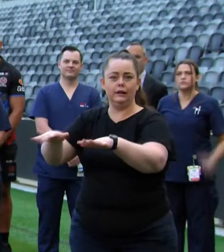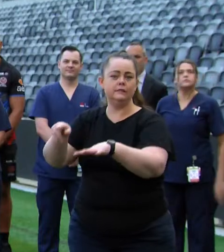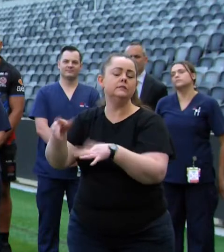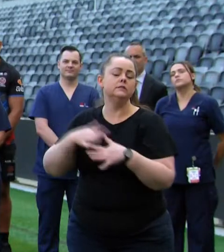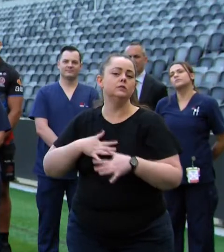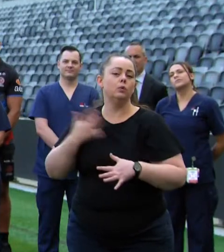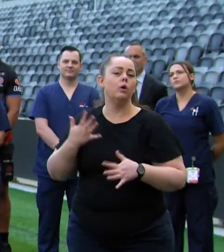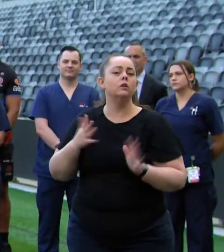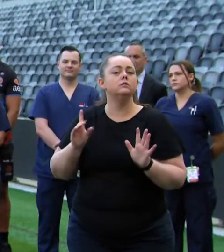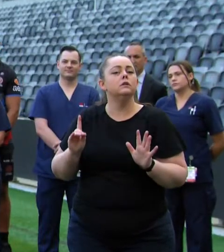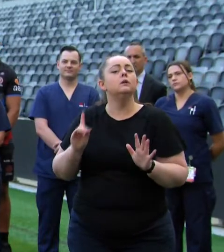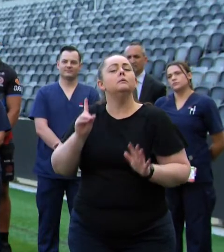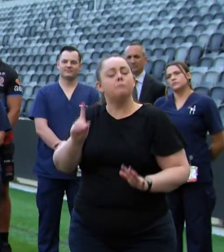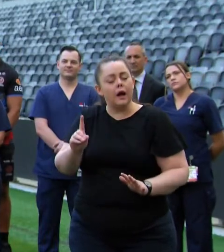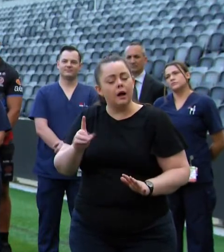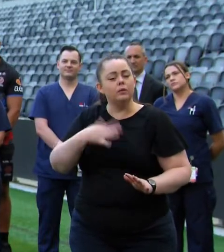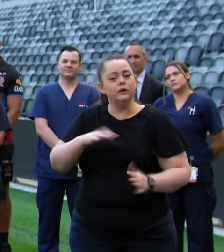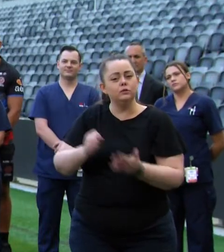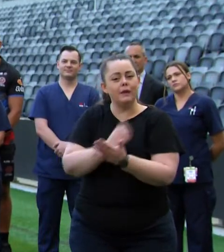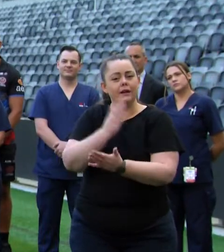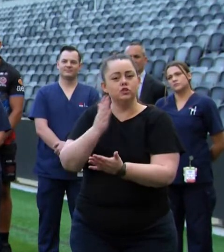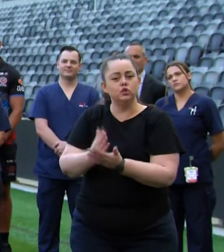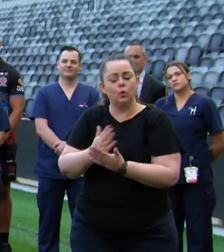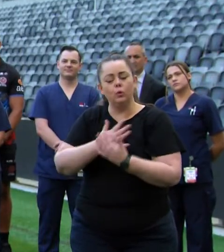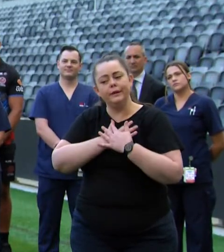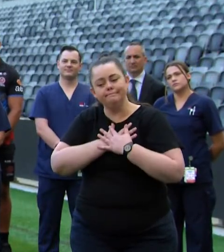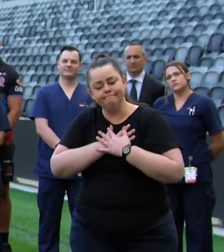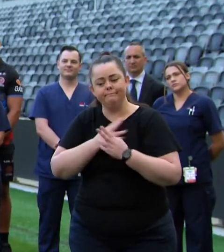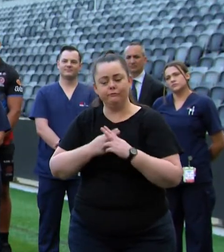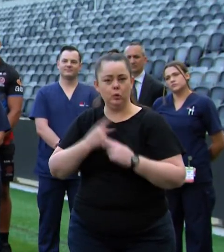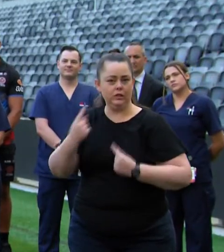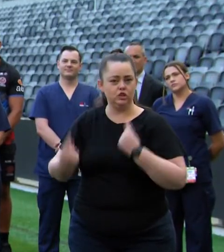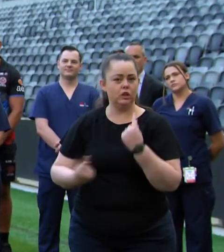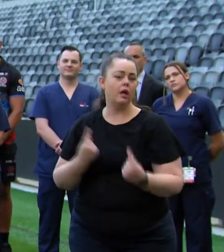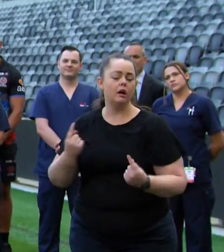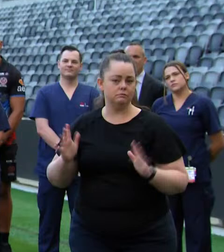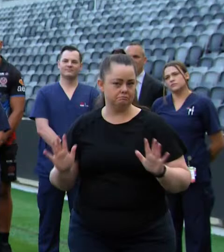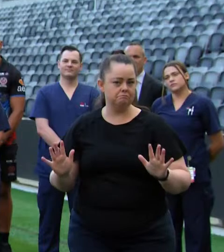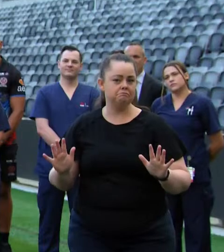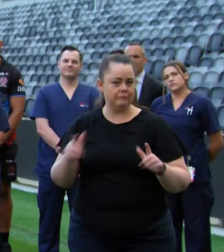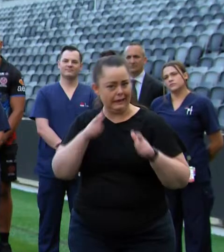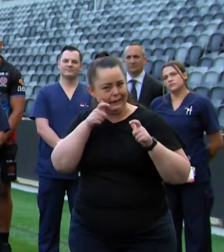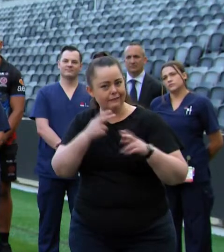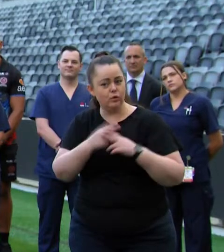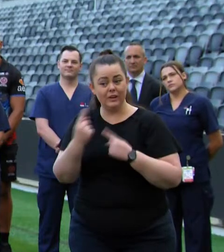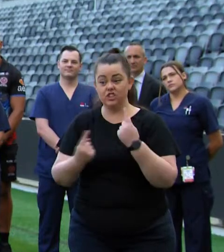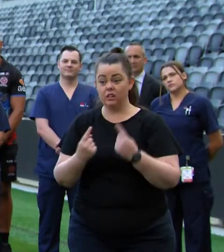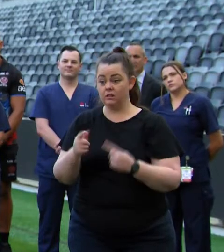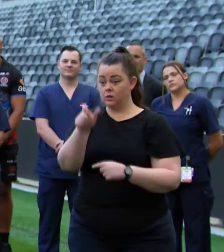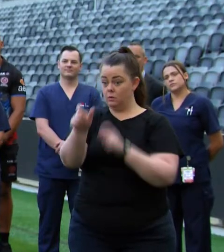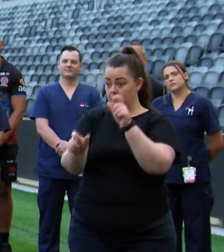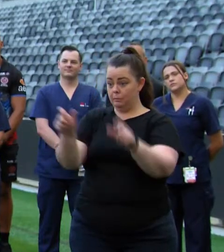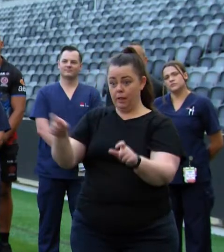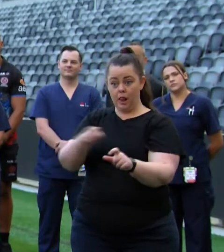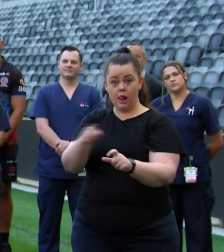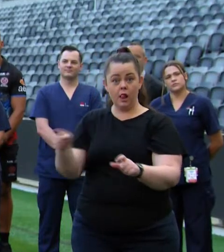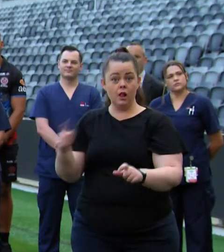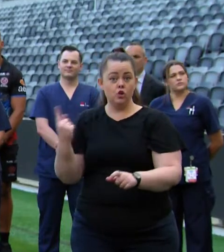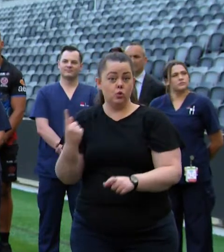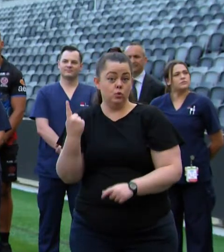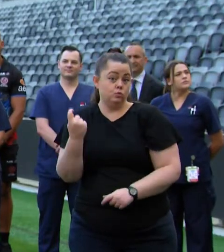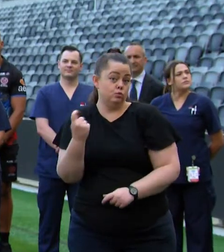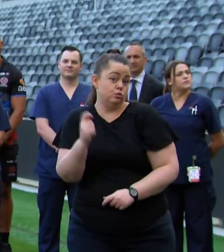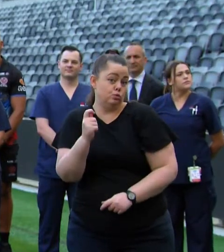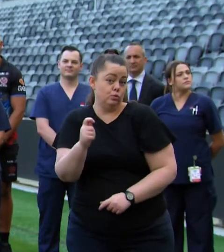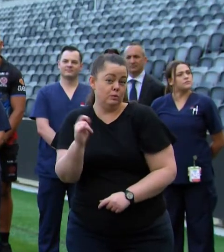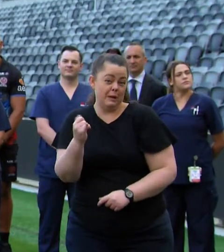focus as we move through. And we want, in those circumstances where we have patients at the end of life, that their carers, their loved ones are